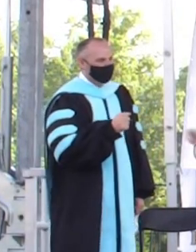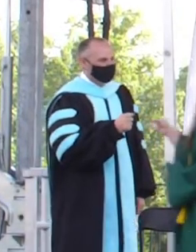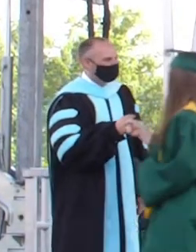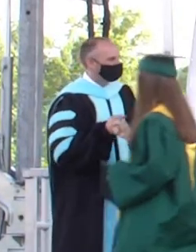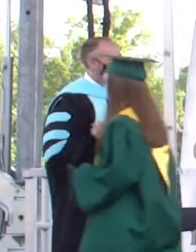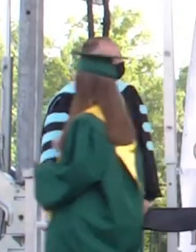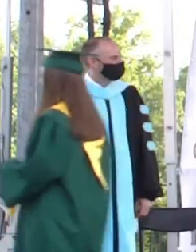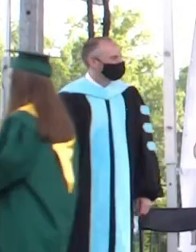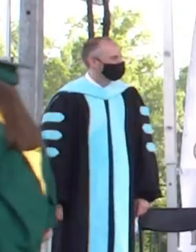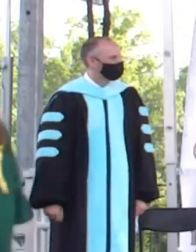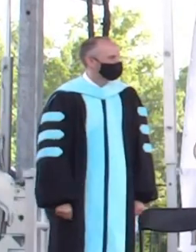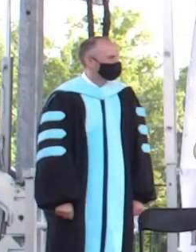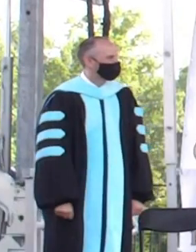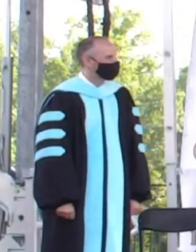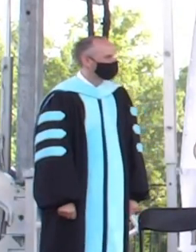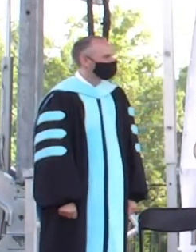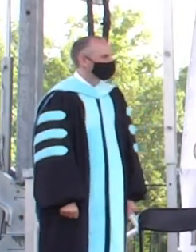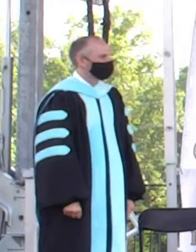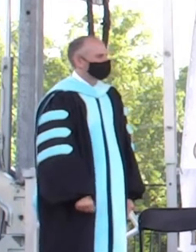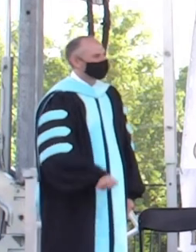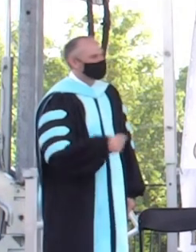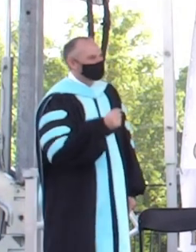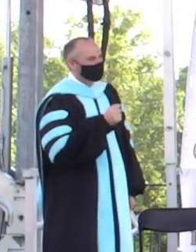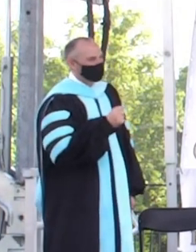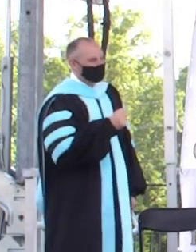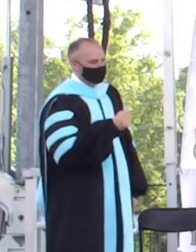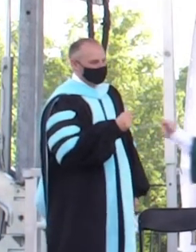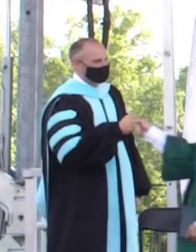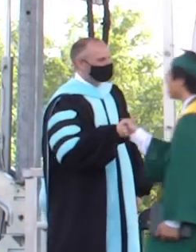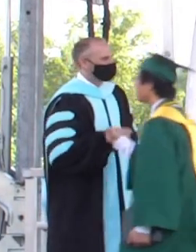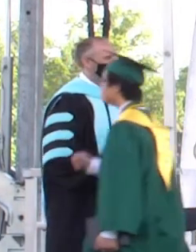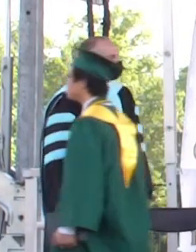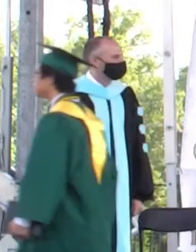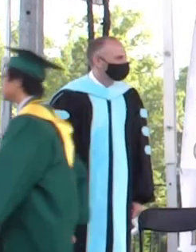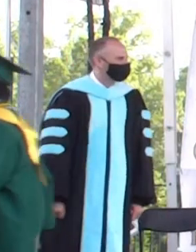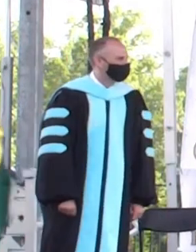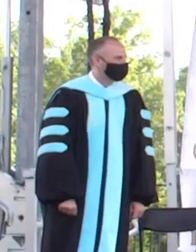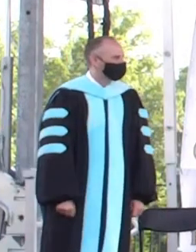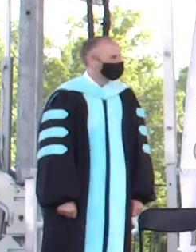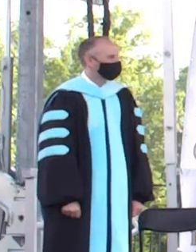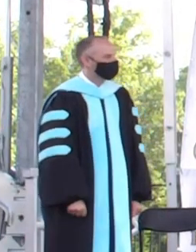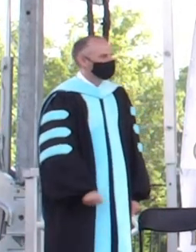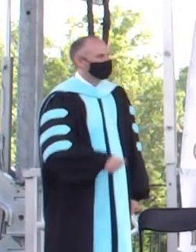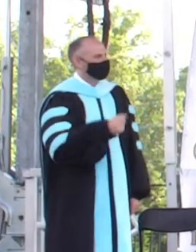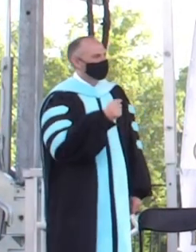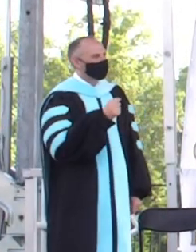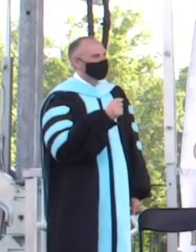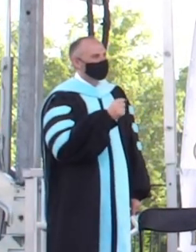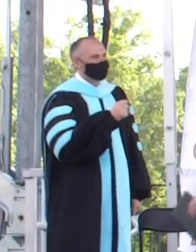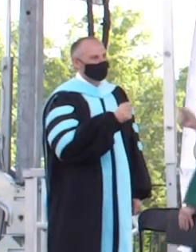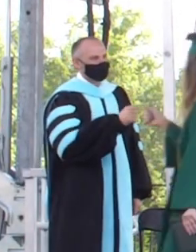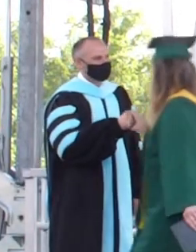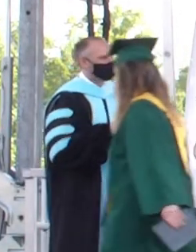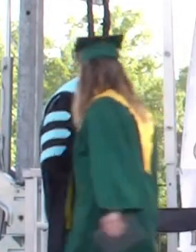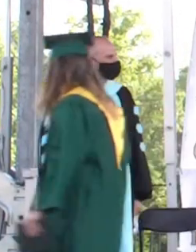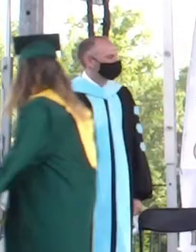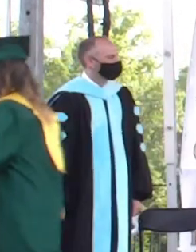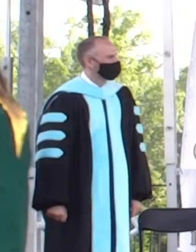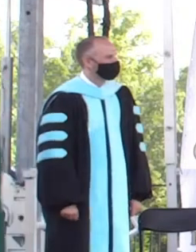graduate. Haley Bren McDaniel. Paul Francis Murphy, honor